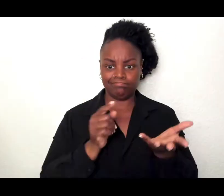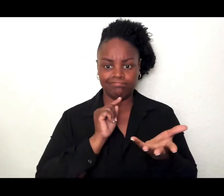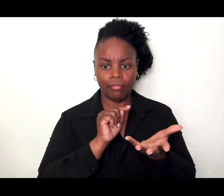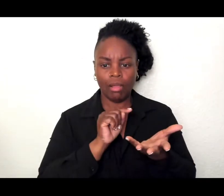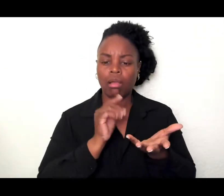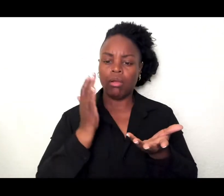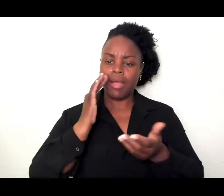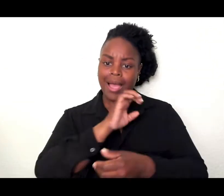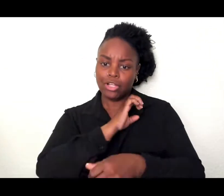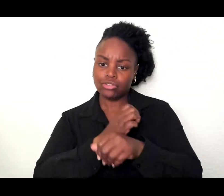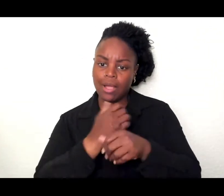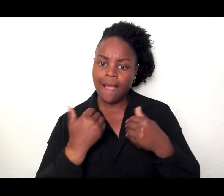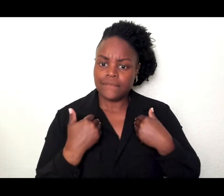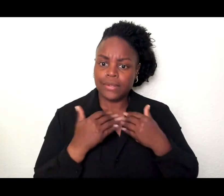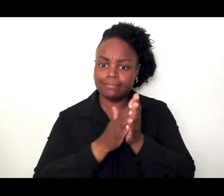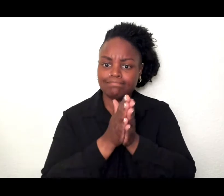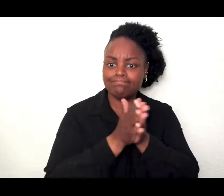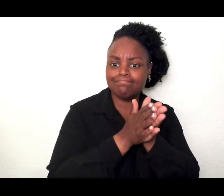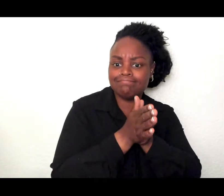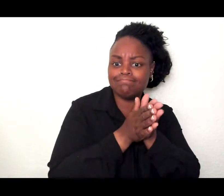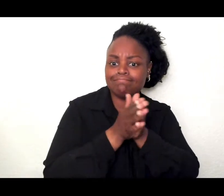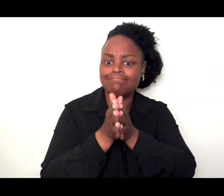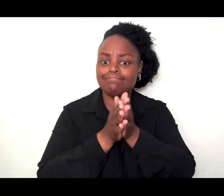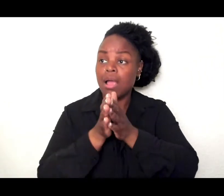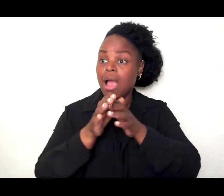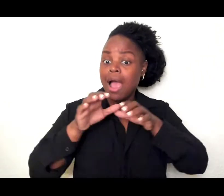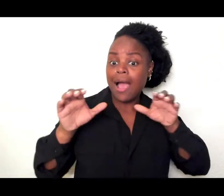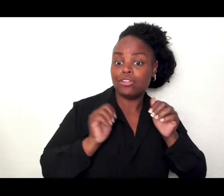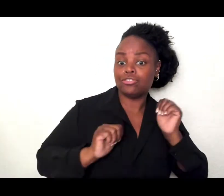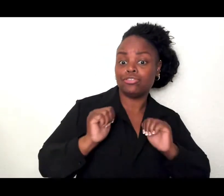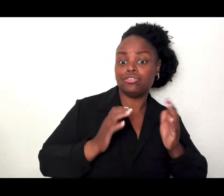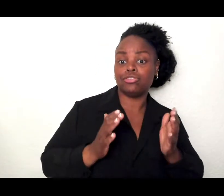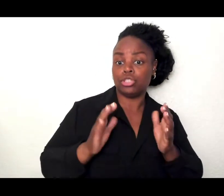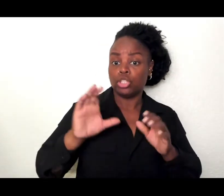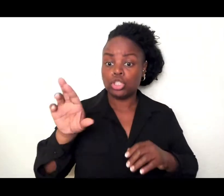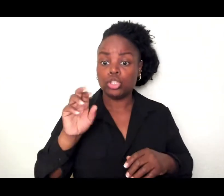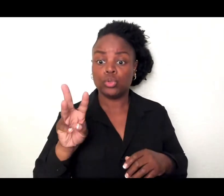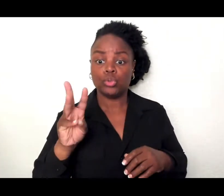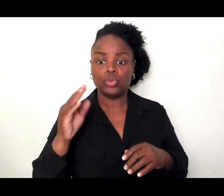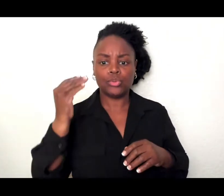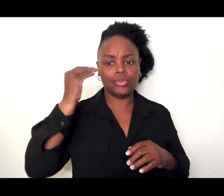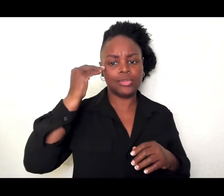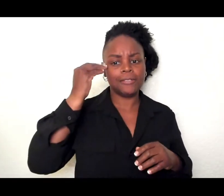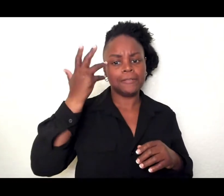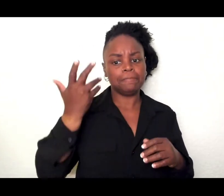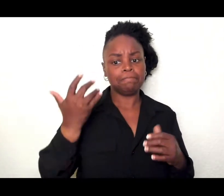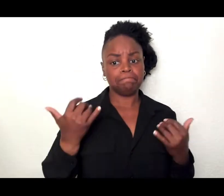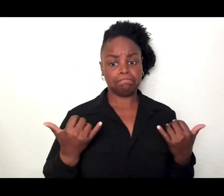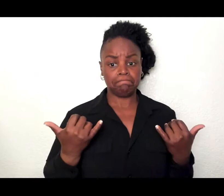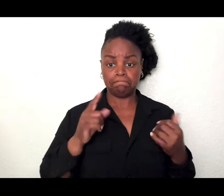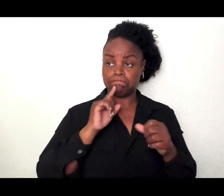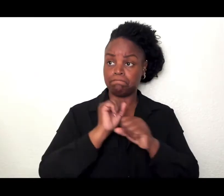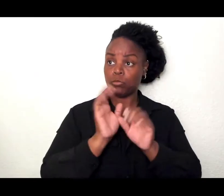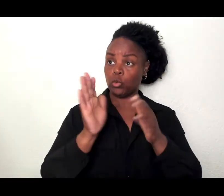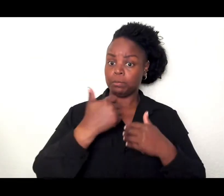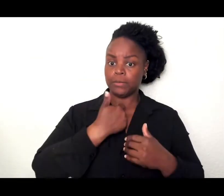well. I'm really used to having the energy of all of the actors and the crew, and